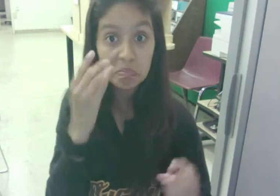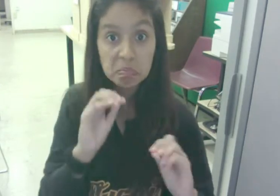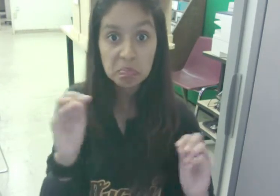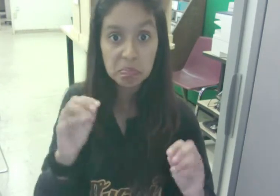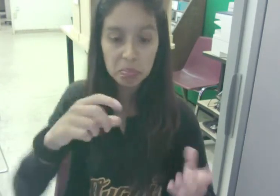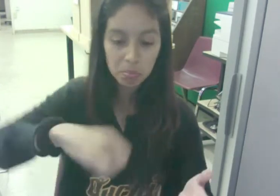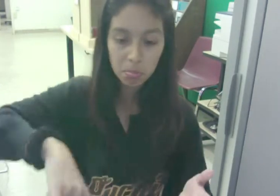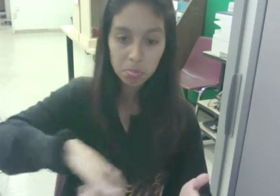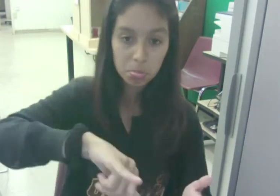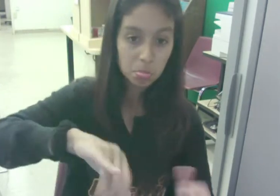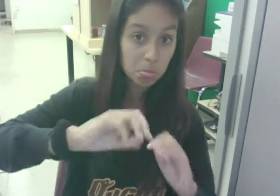Then you